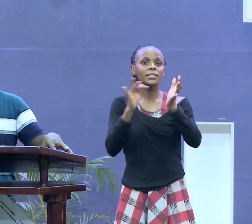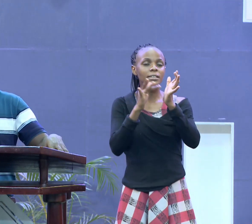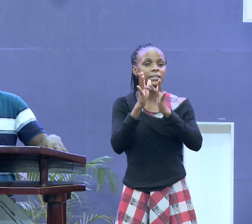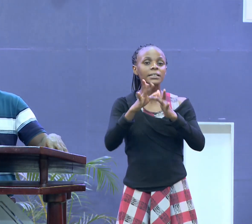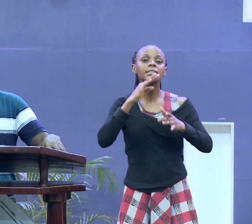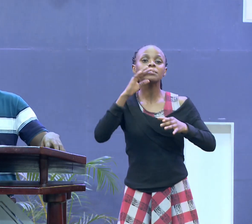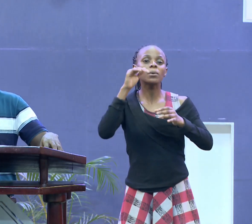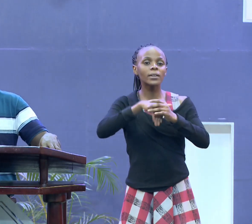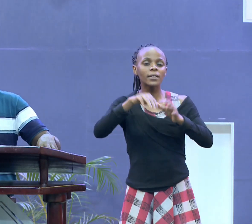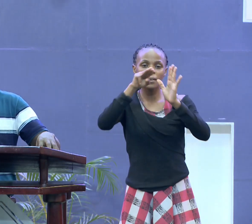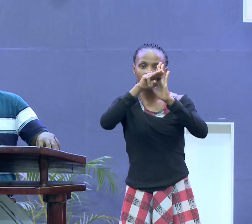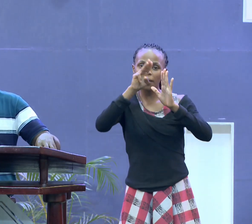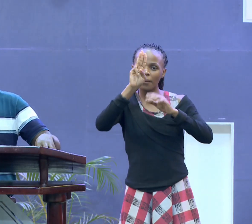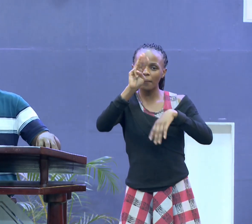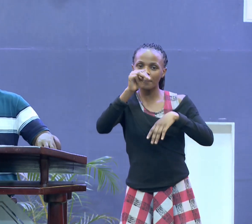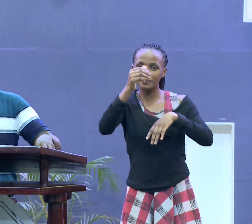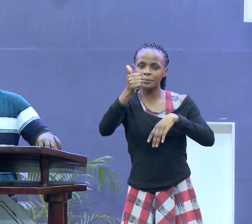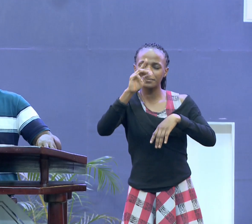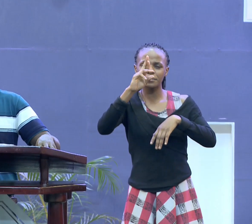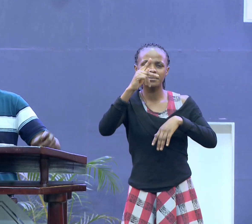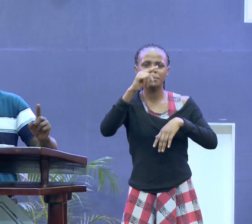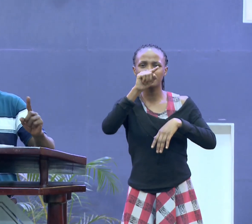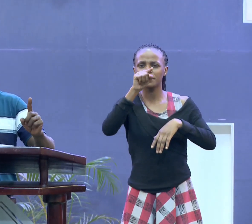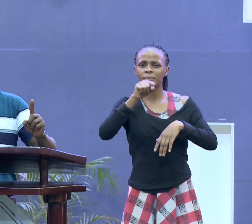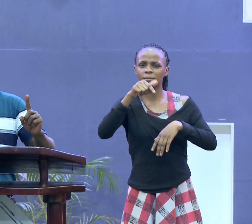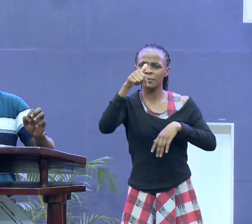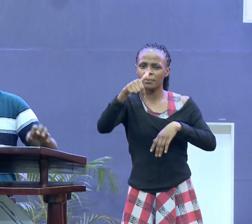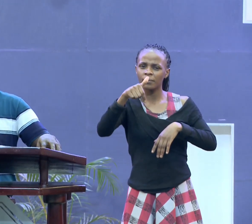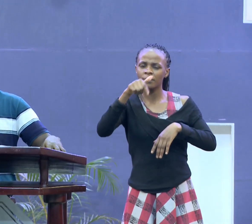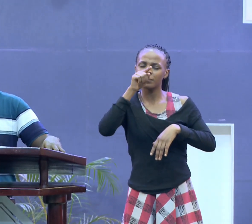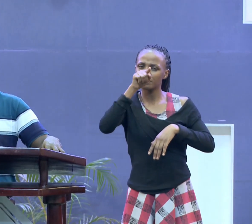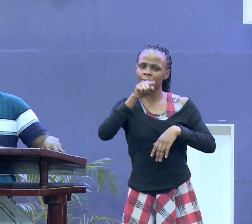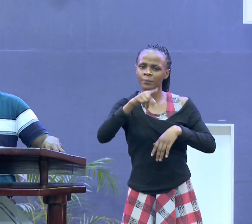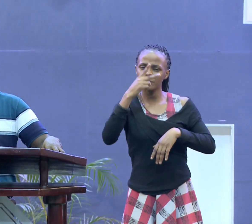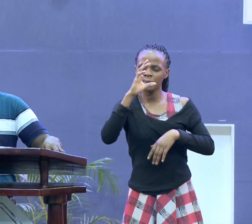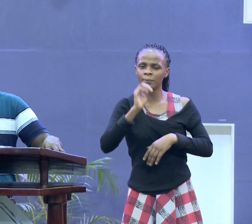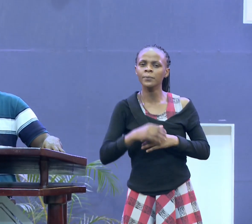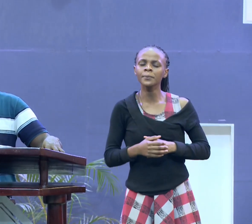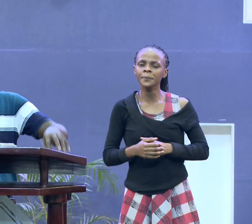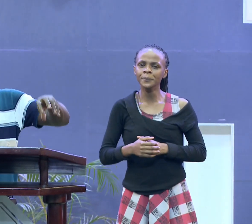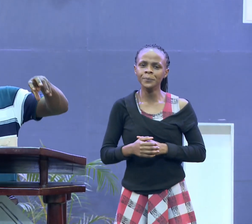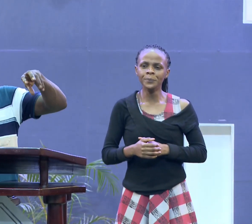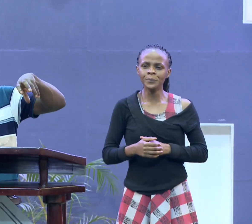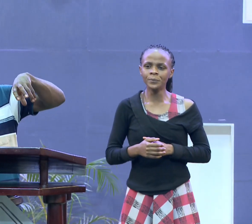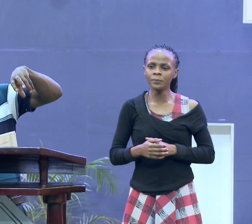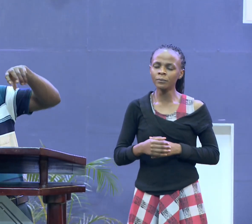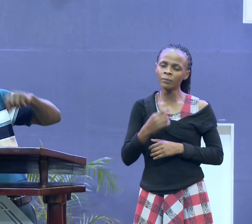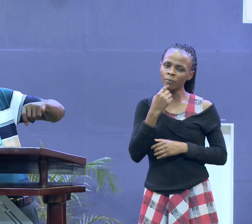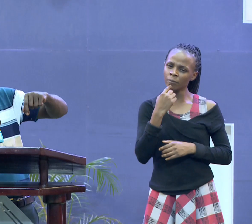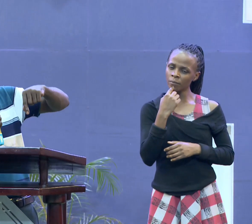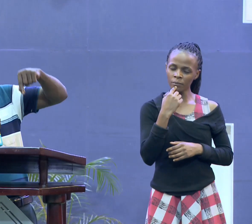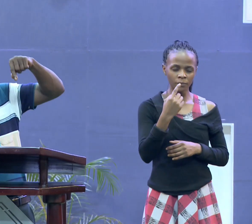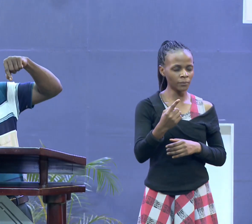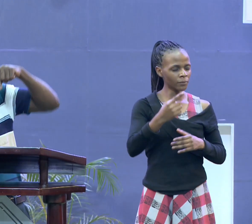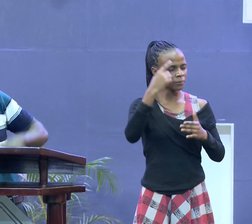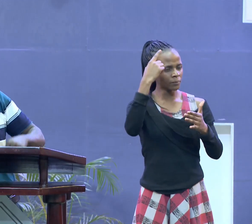ya 7. Jesus spoke it out in Mark 7. Olunyiriri okuva ku lwa 20. From verse 20. Nagamba ekyonoono omuntu